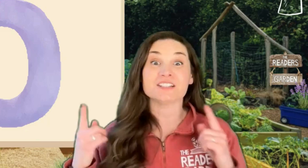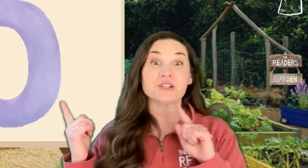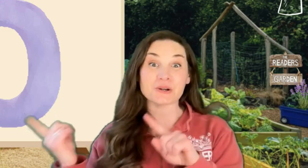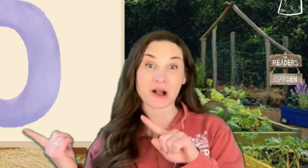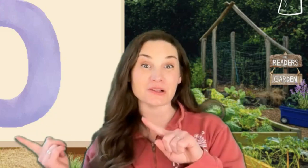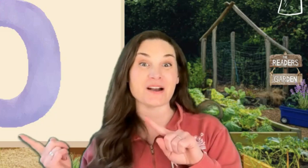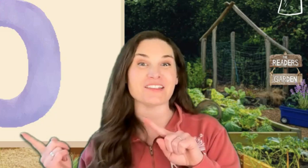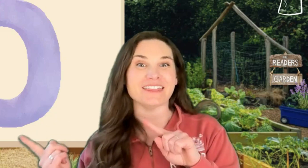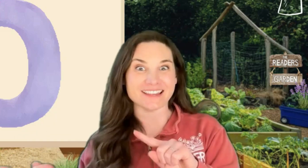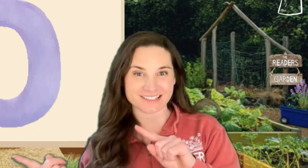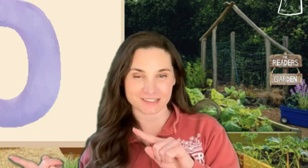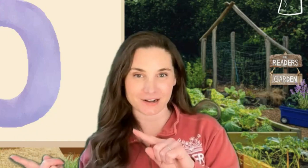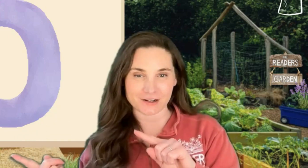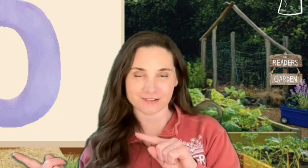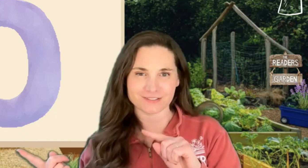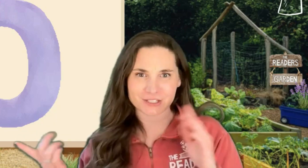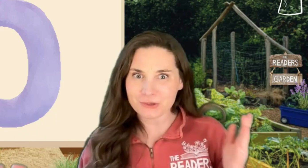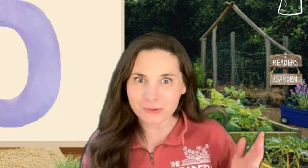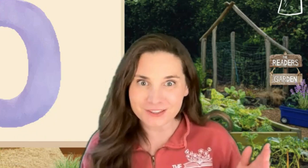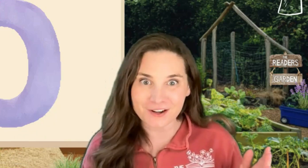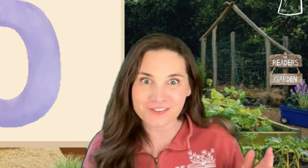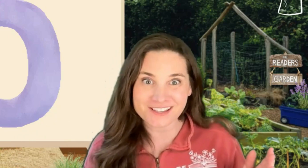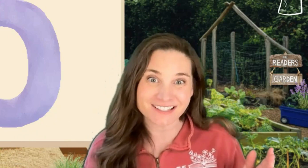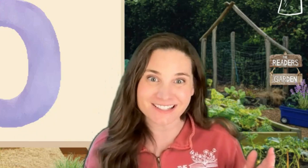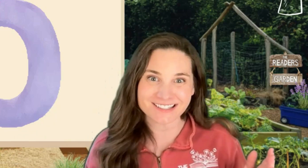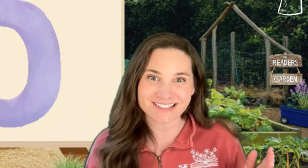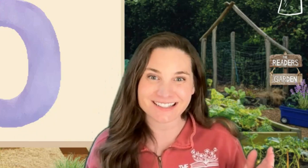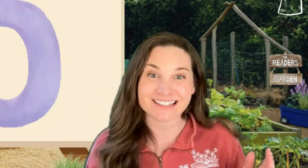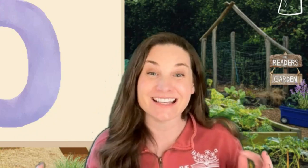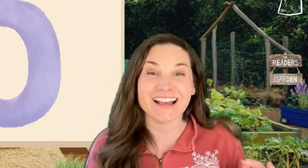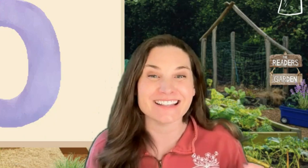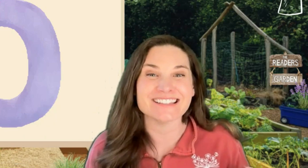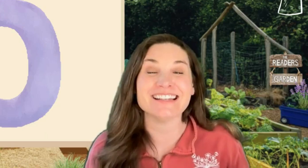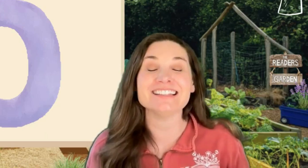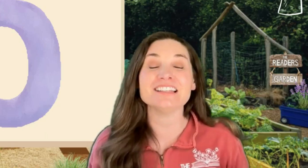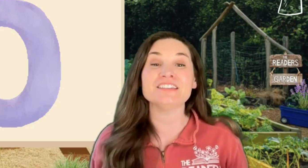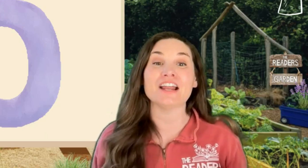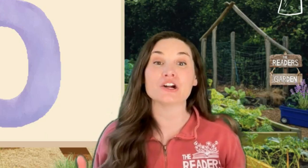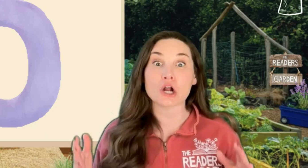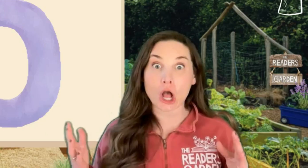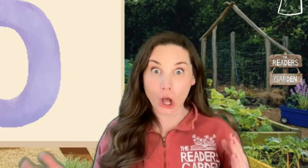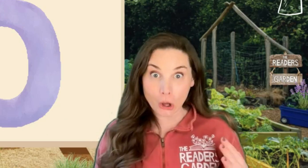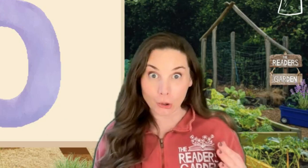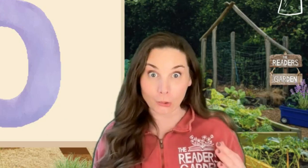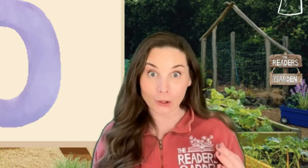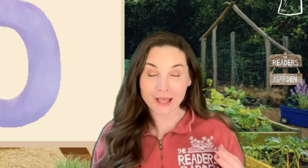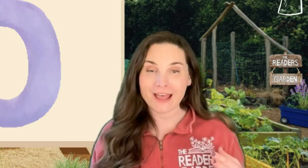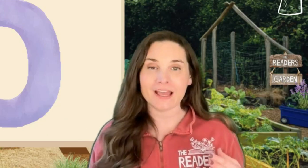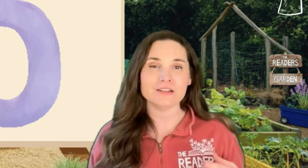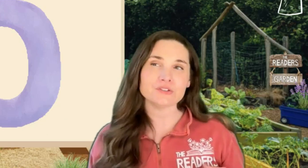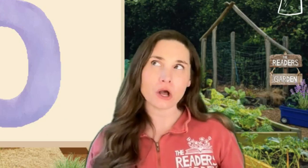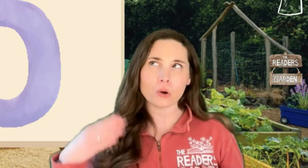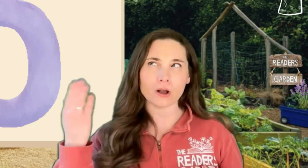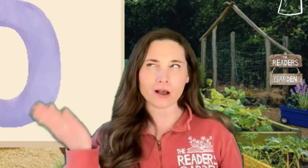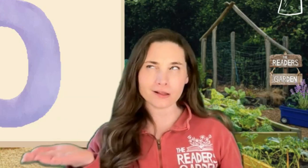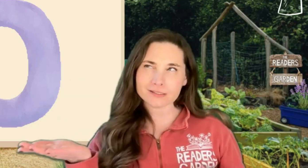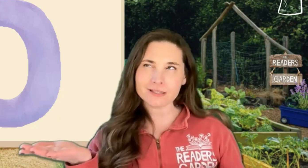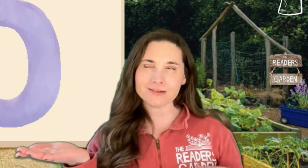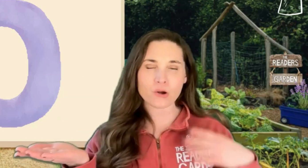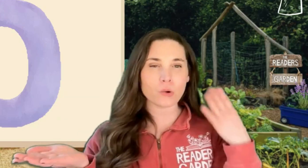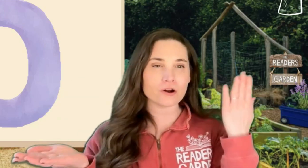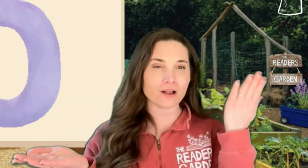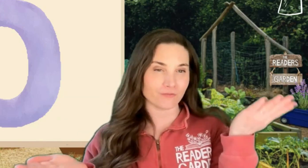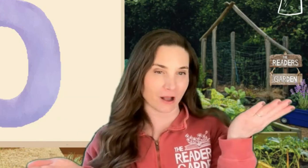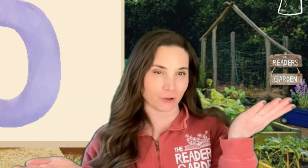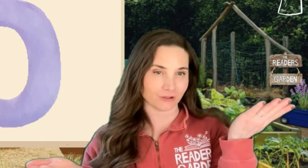Today we get to learn all about this letter. Do you know what letter this is? Yes, it's the letter O. And is O a